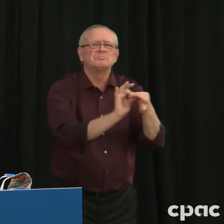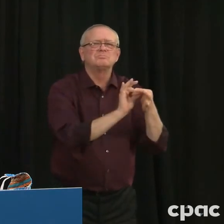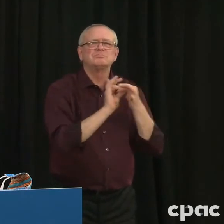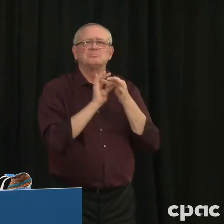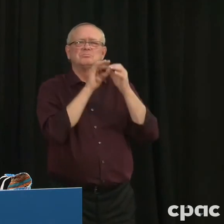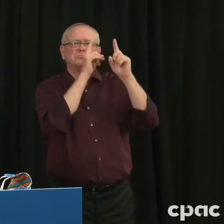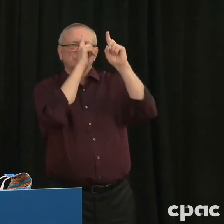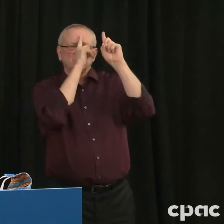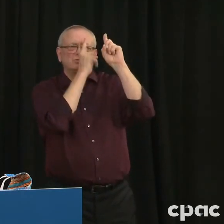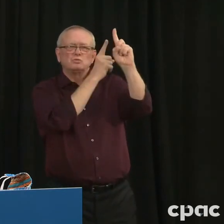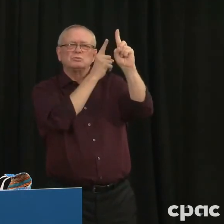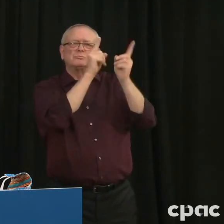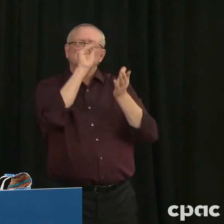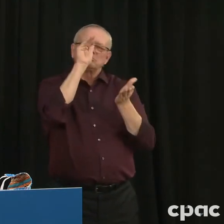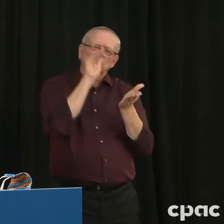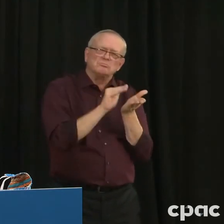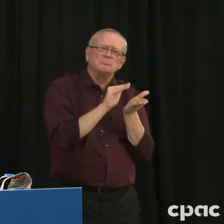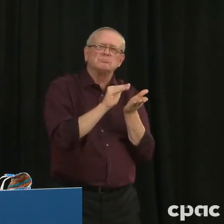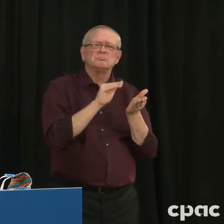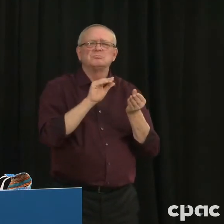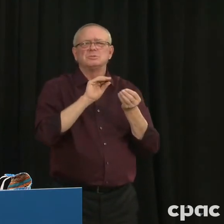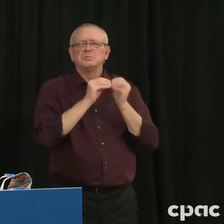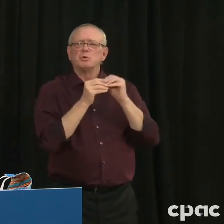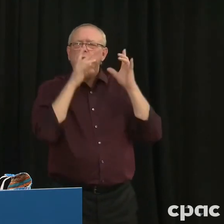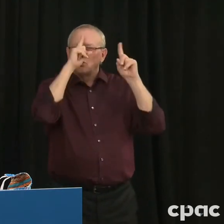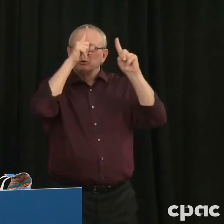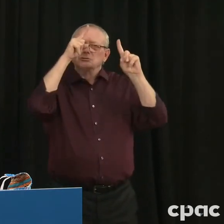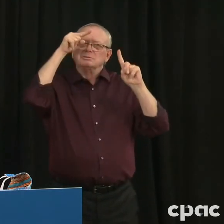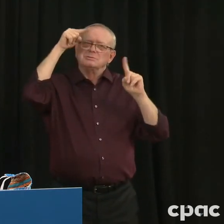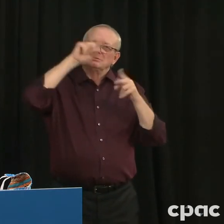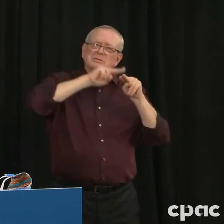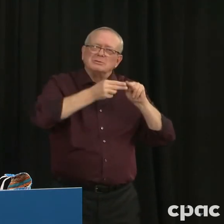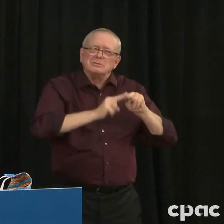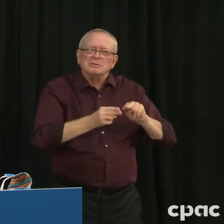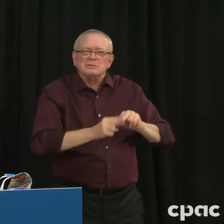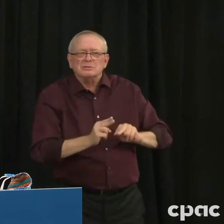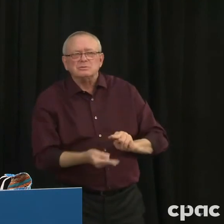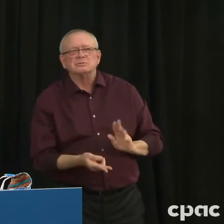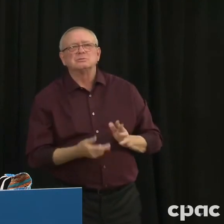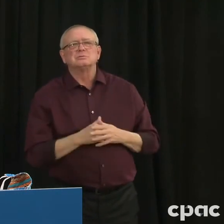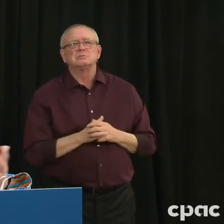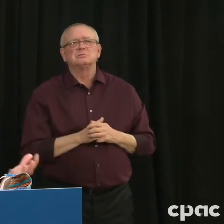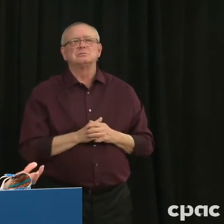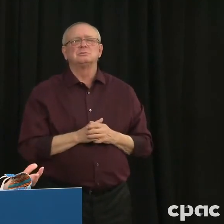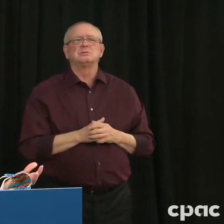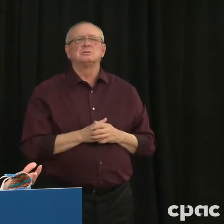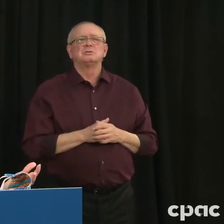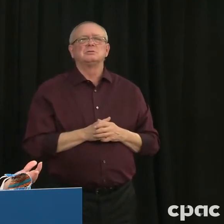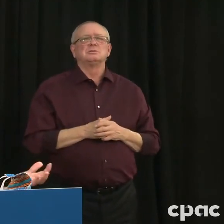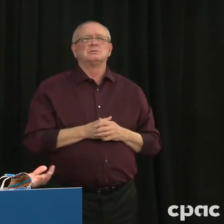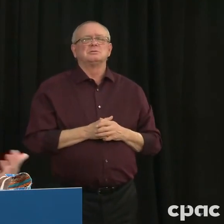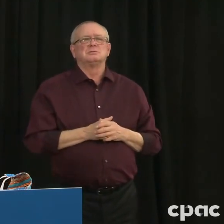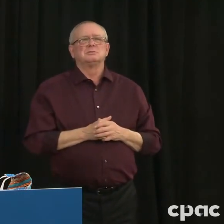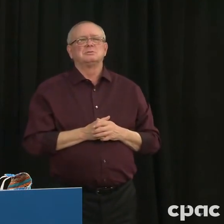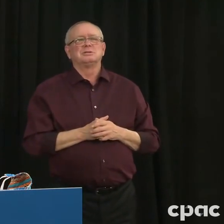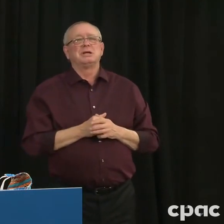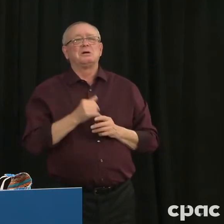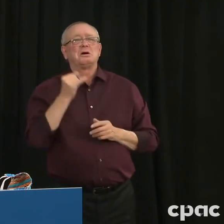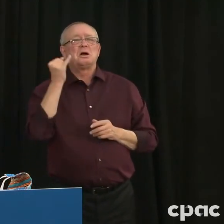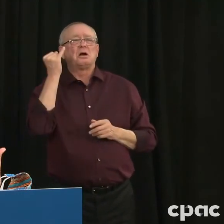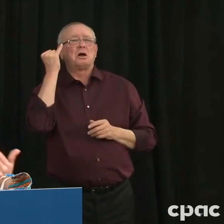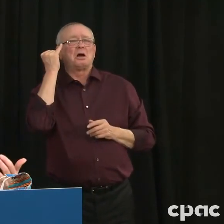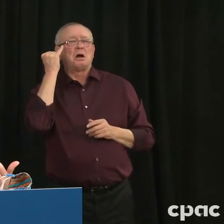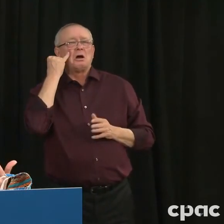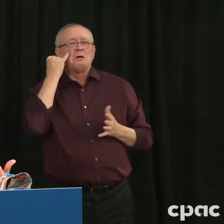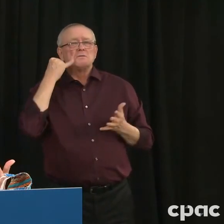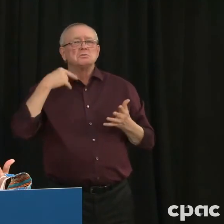if we had been able to do different measures sooner, it could have changed our trajectory.